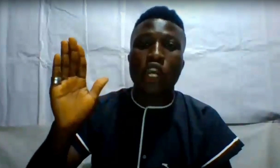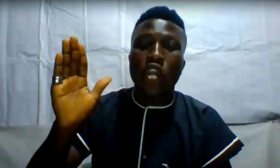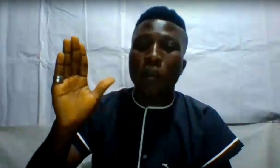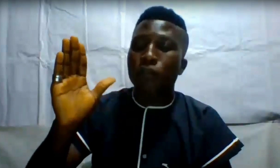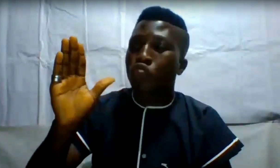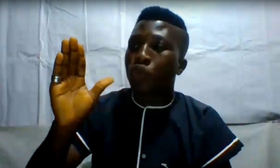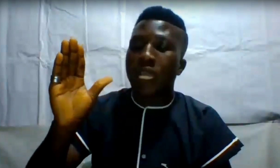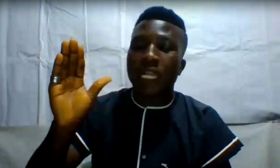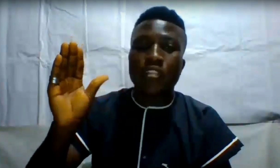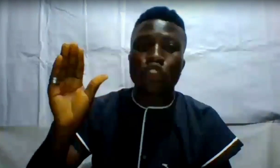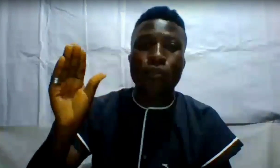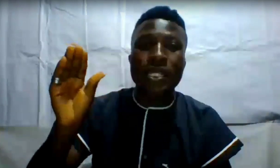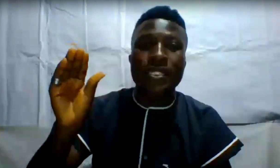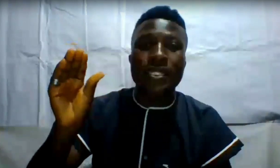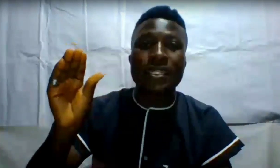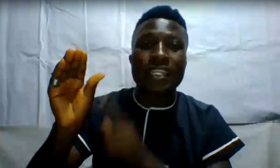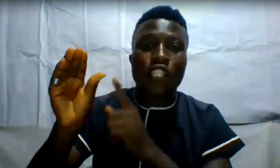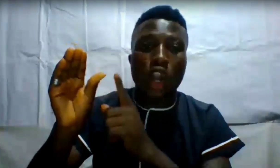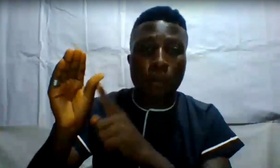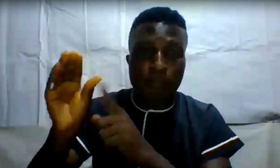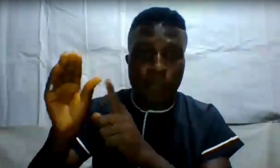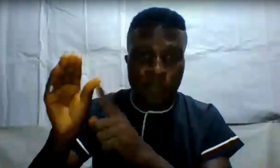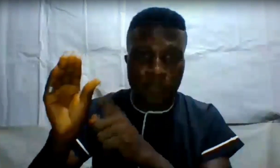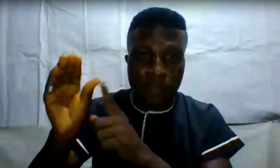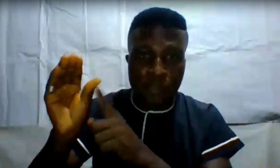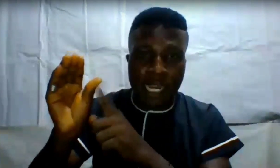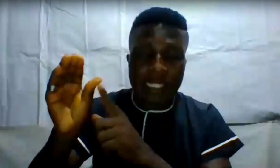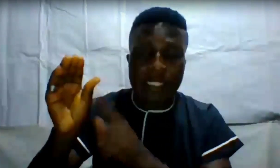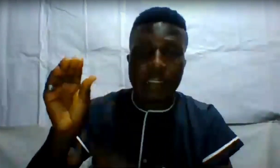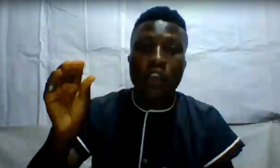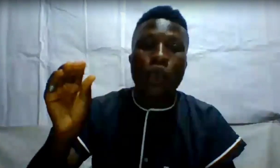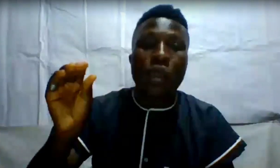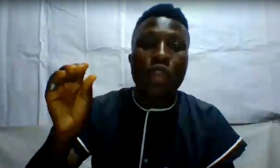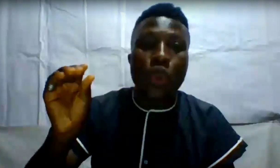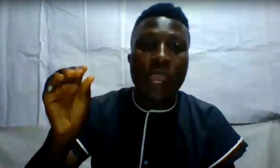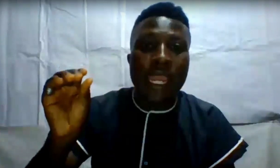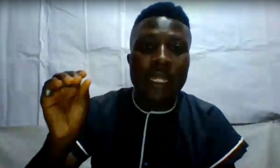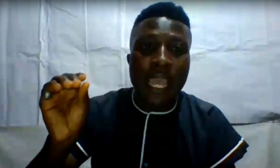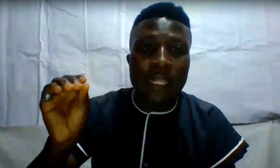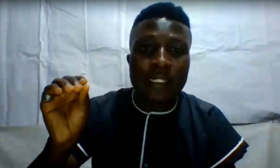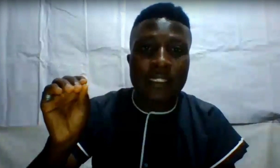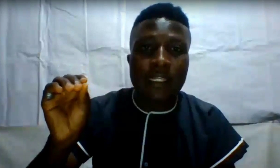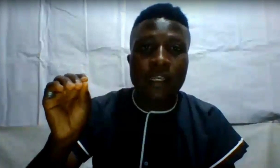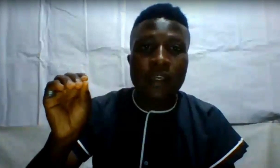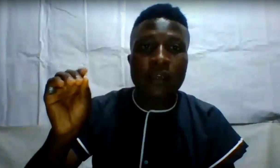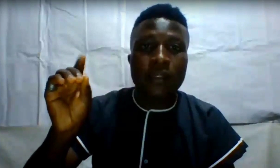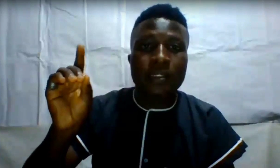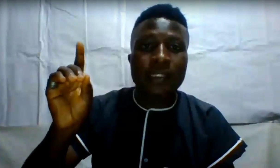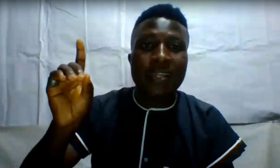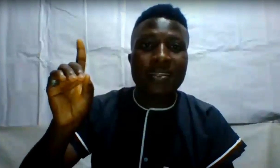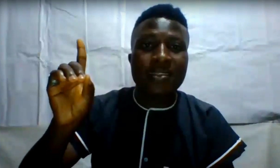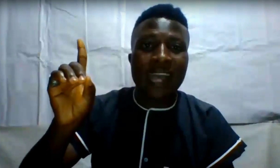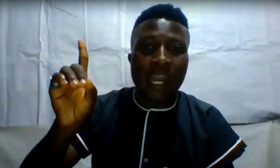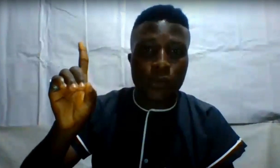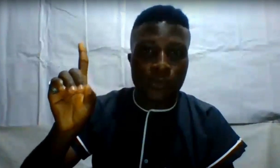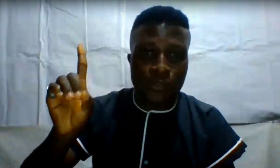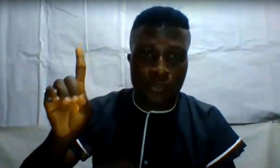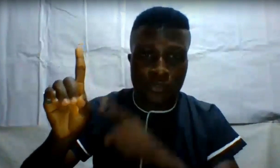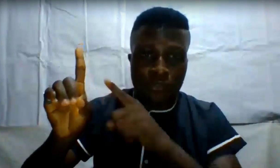comes together to meet the thumb, right? While your index stands out